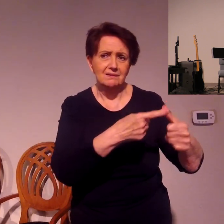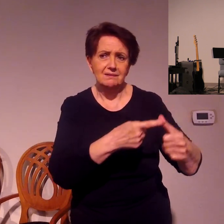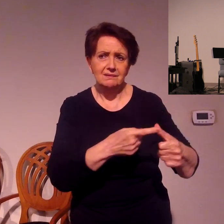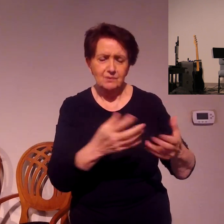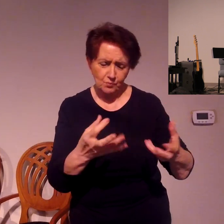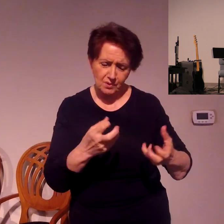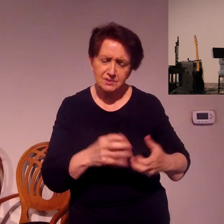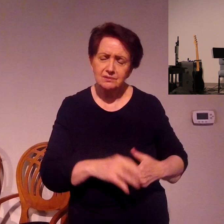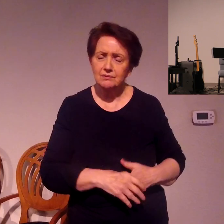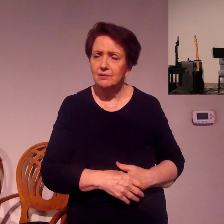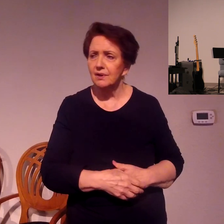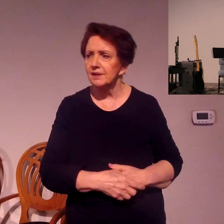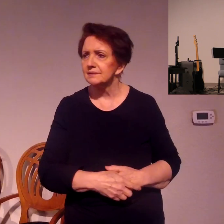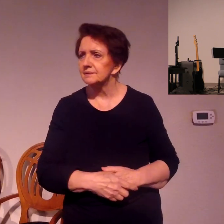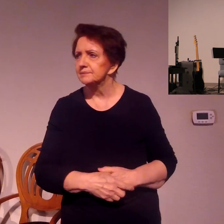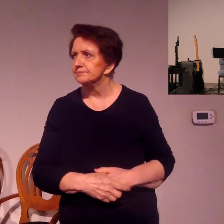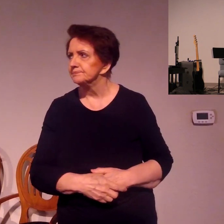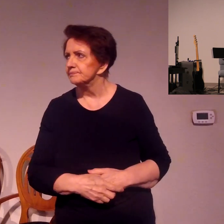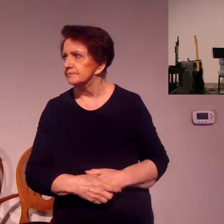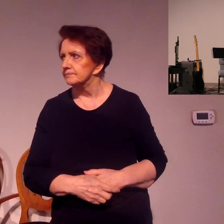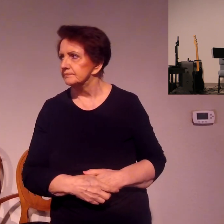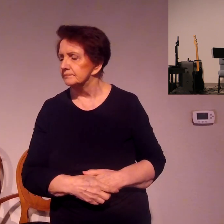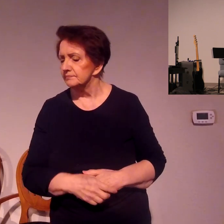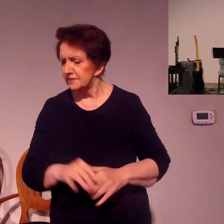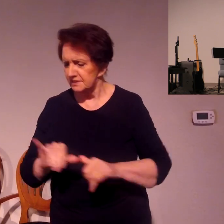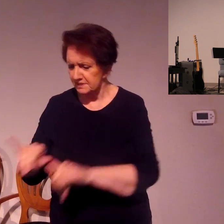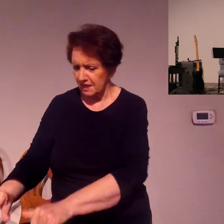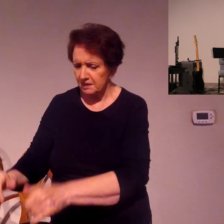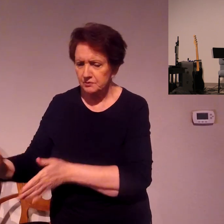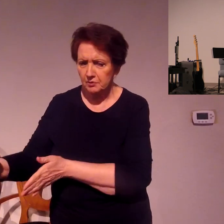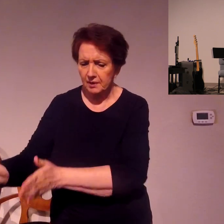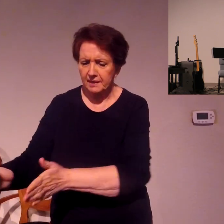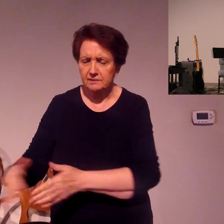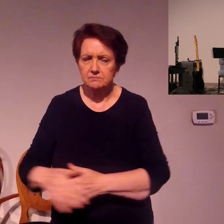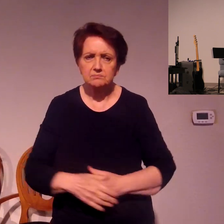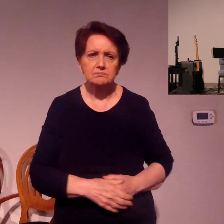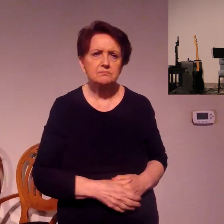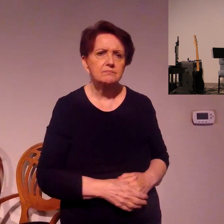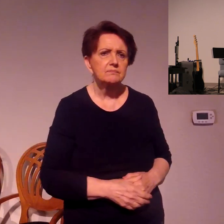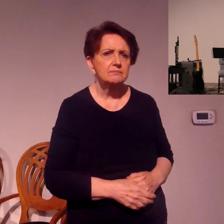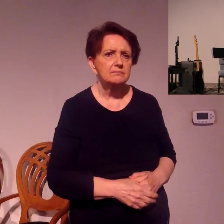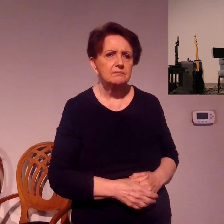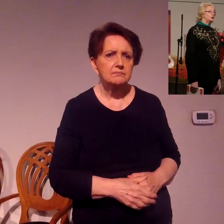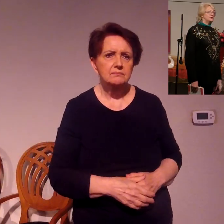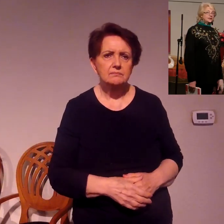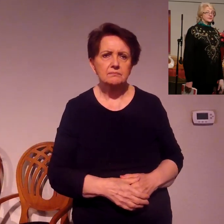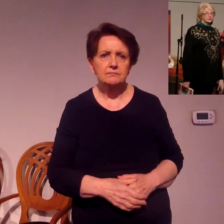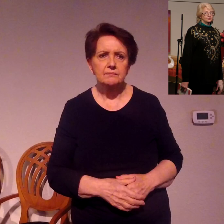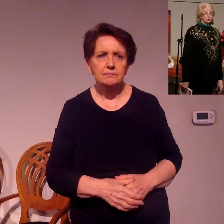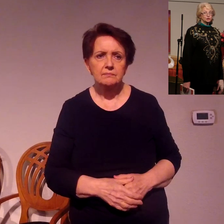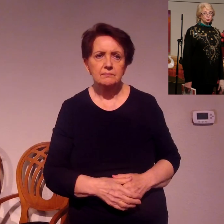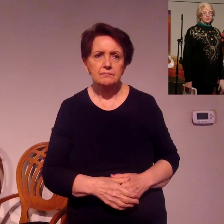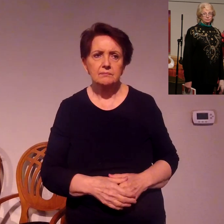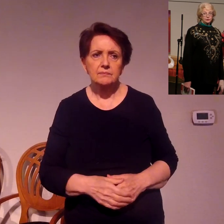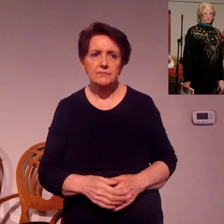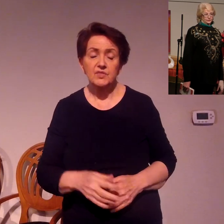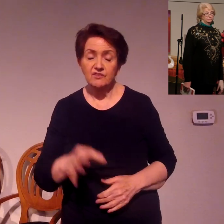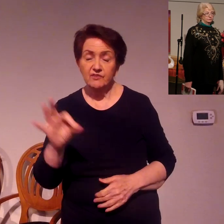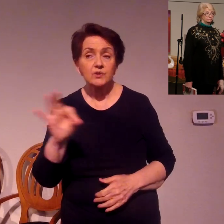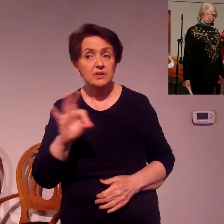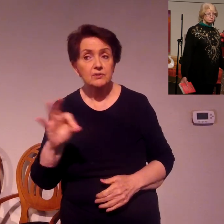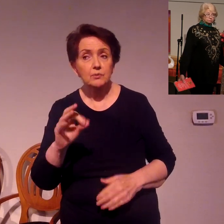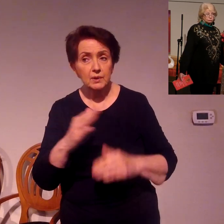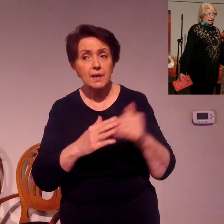So, right. Stay out of the lane. And don't in both cases... Tell people how to do it. Right. In both cases, the furniture would get